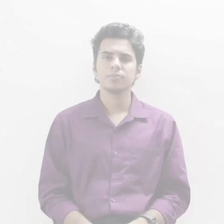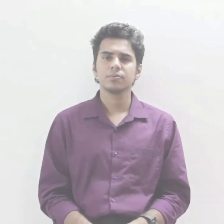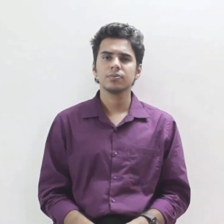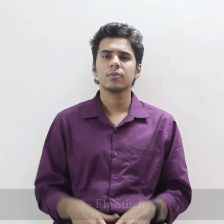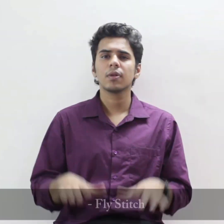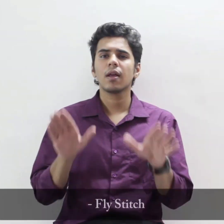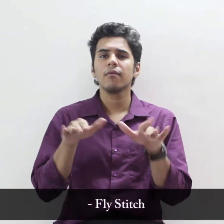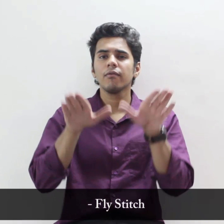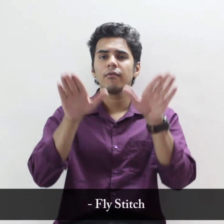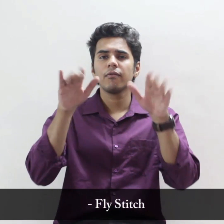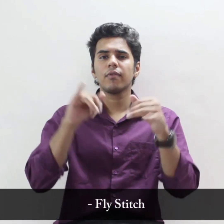Fly stitch.